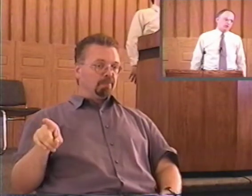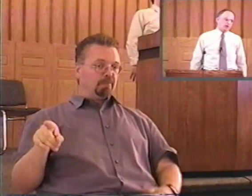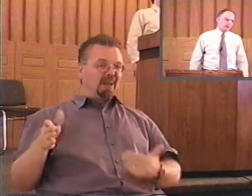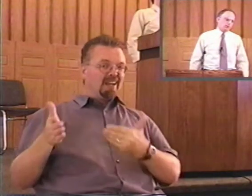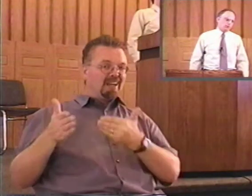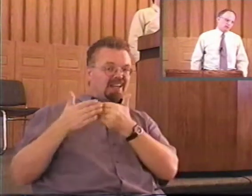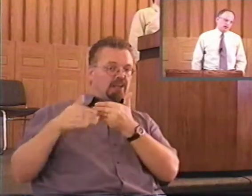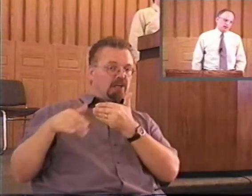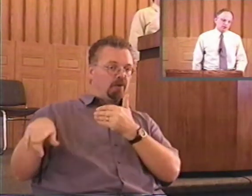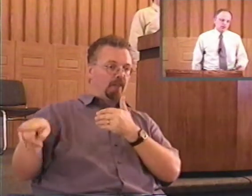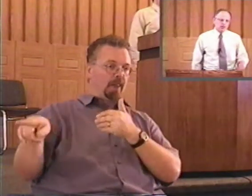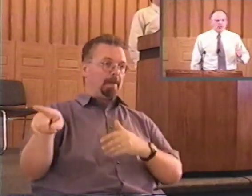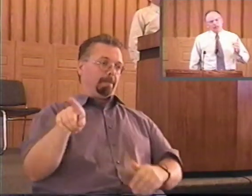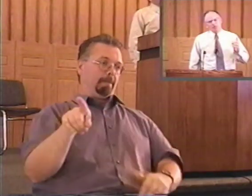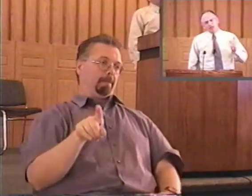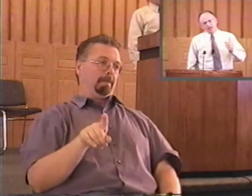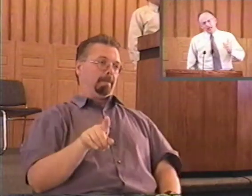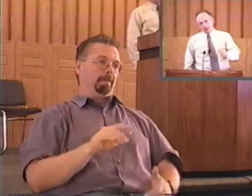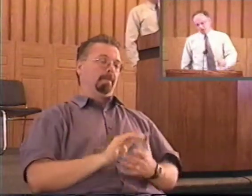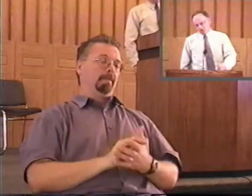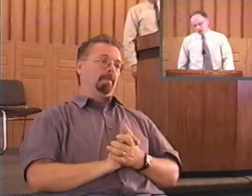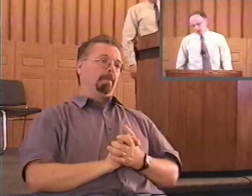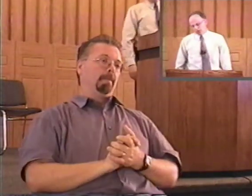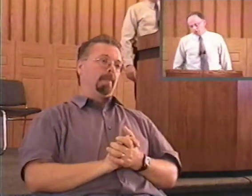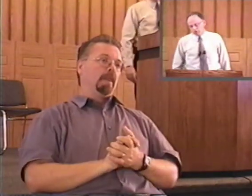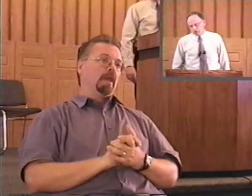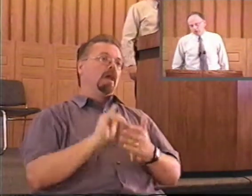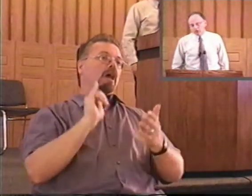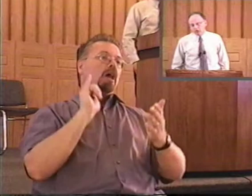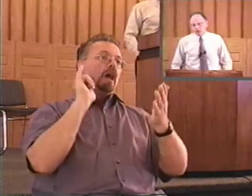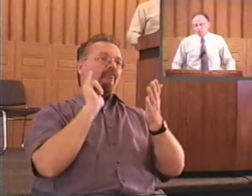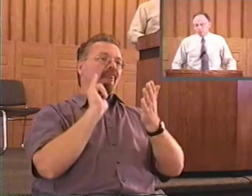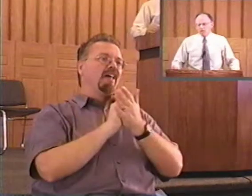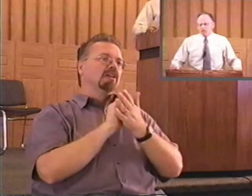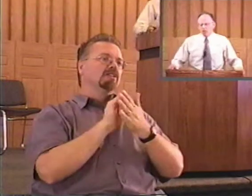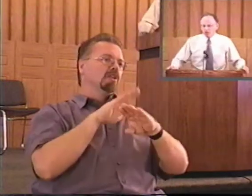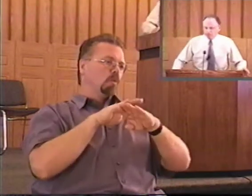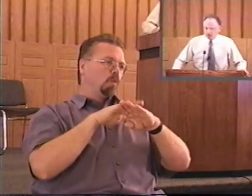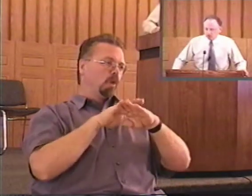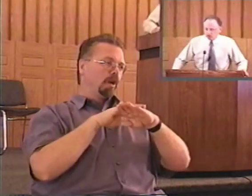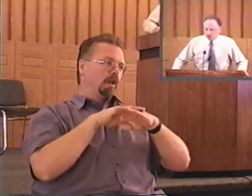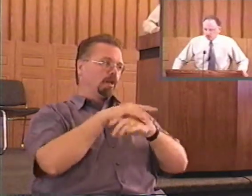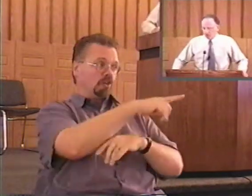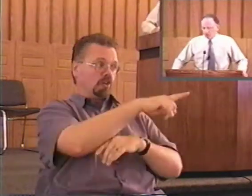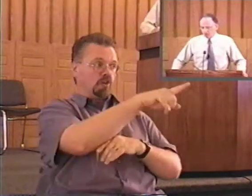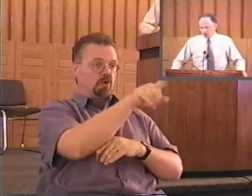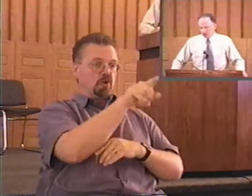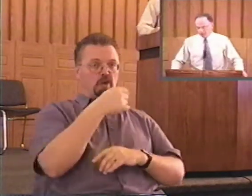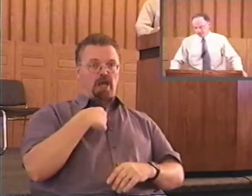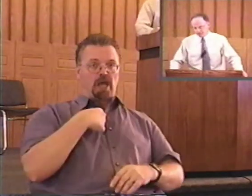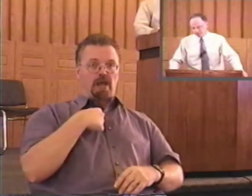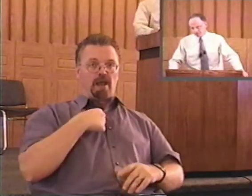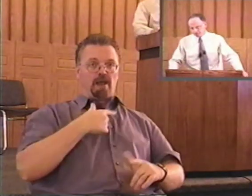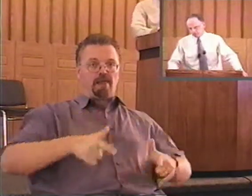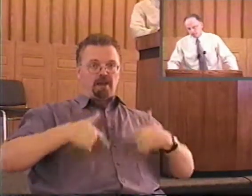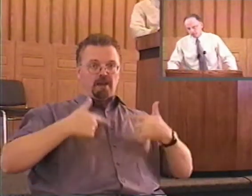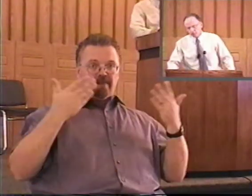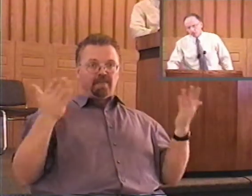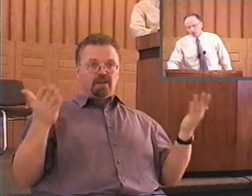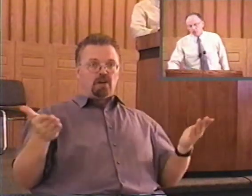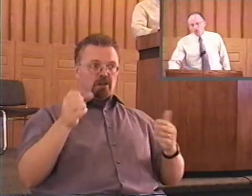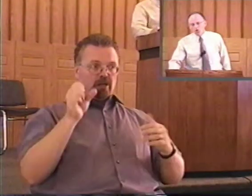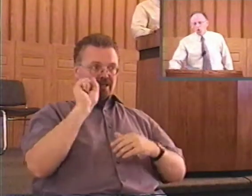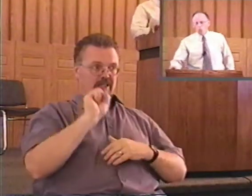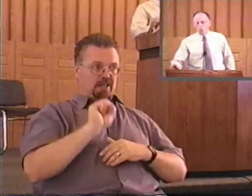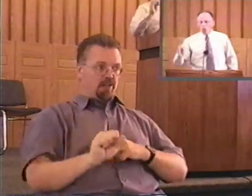around such people as this. And that, brethren, is the warning to you and I who live in southern Alberta.